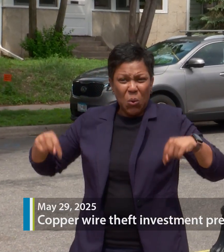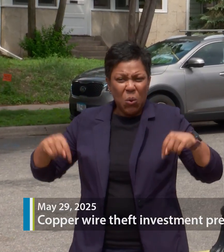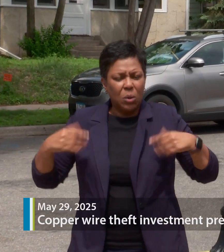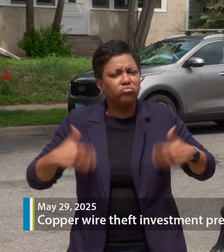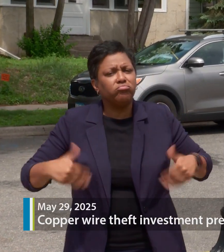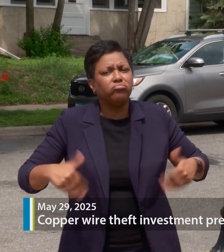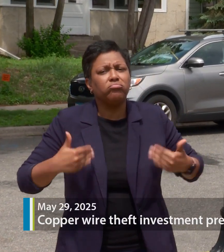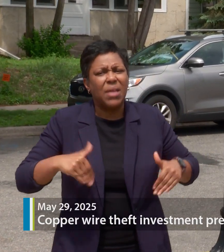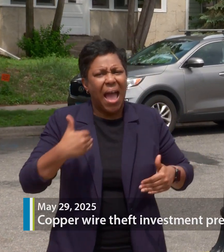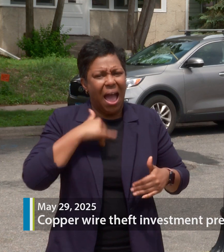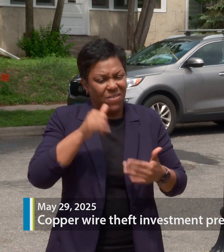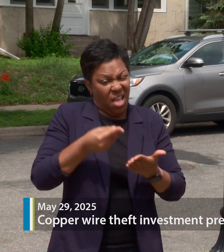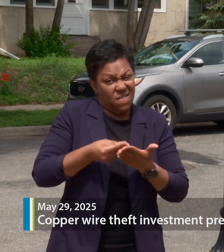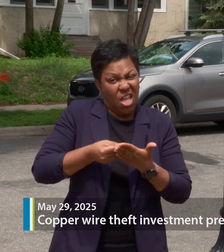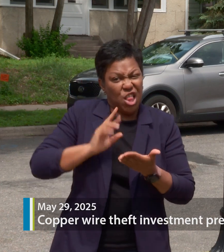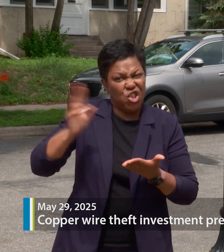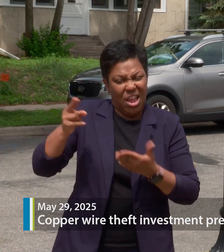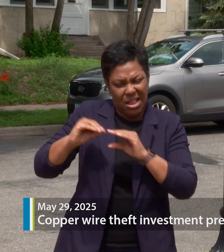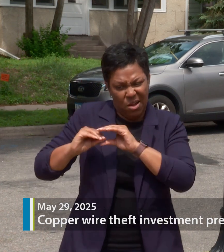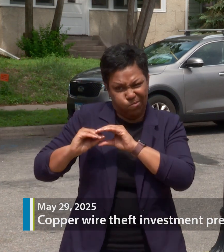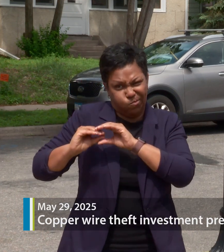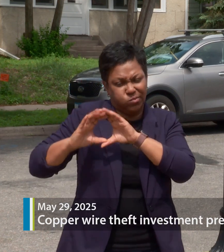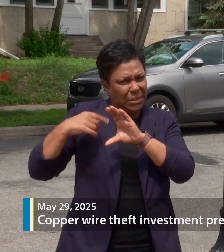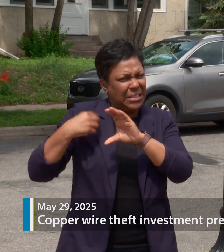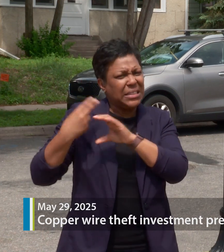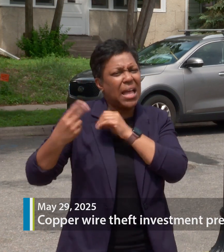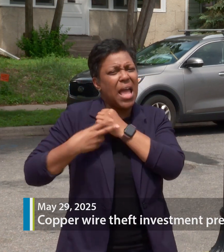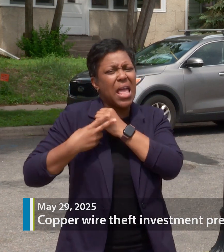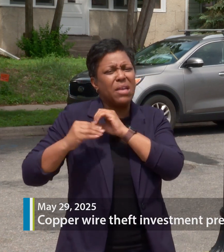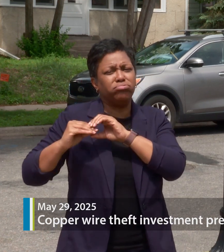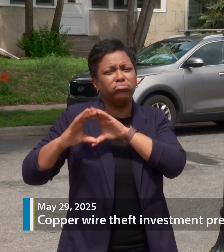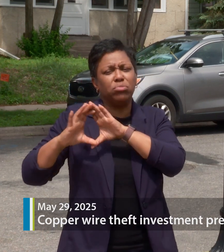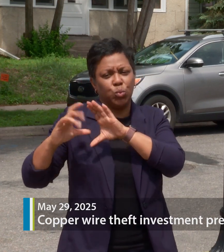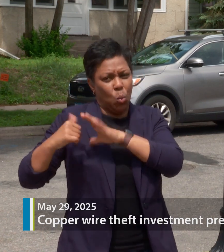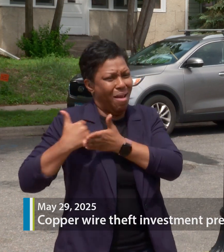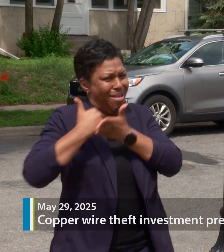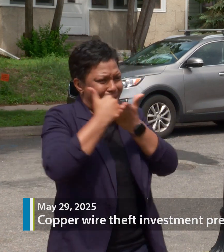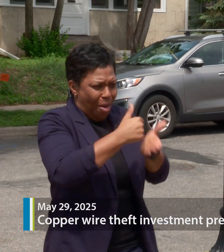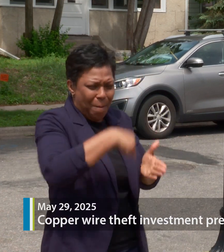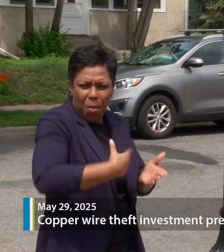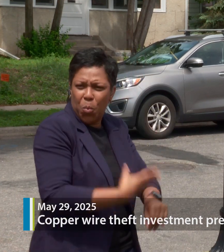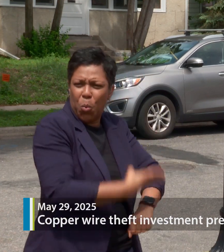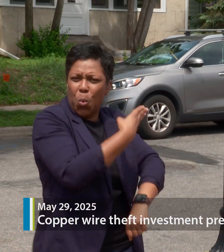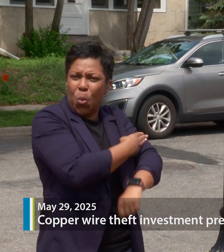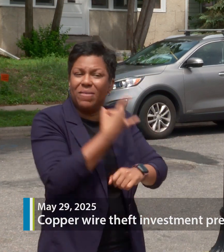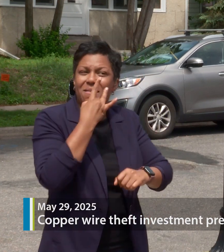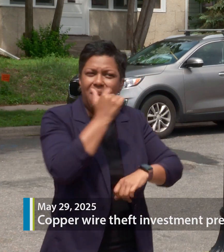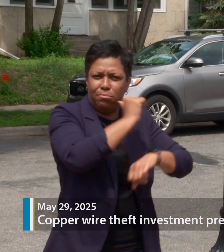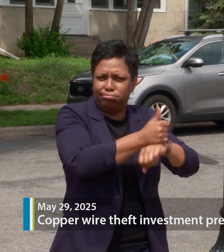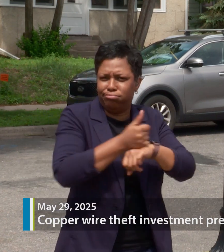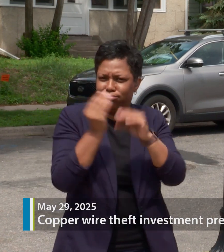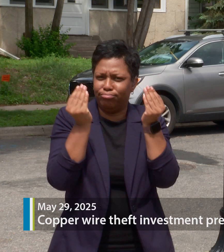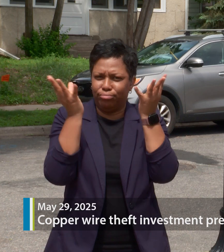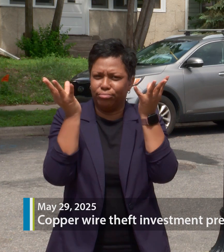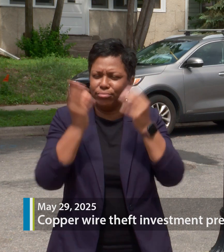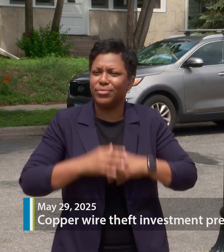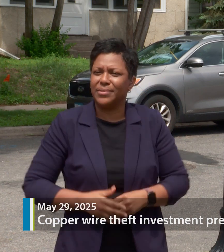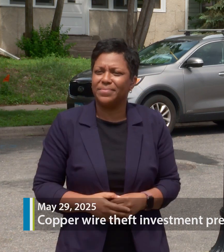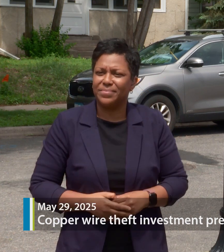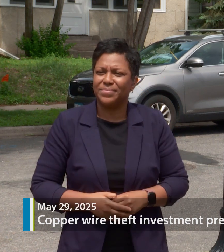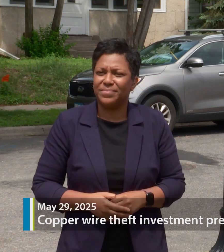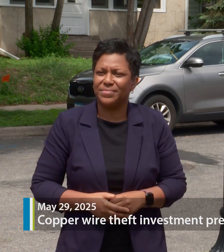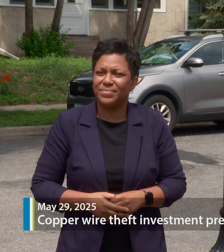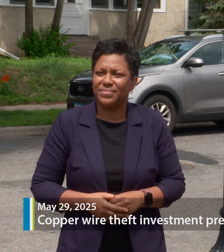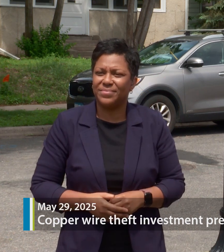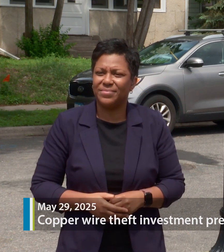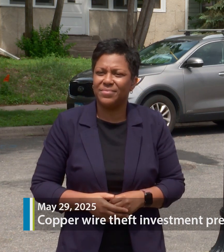sure that we can improve the lighting scenario in this community and throughout the city. So